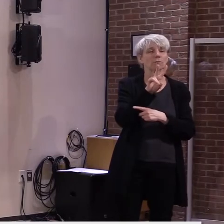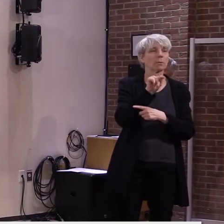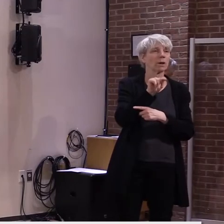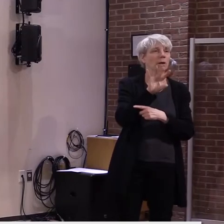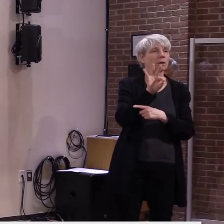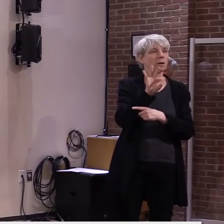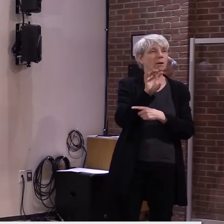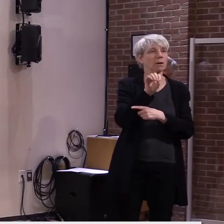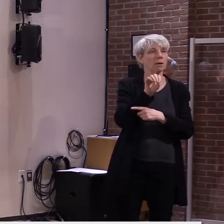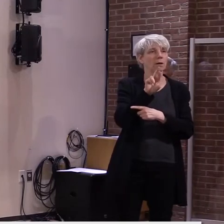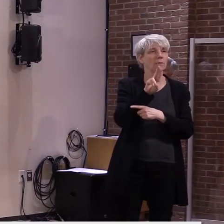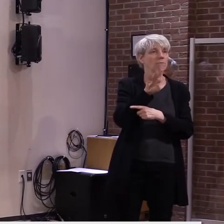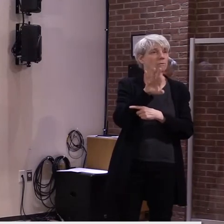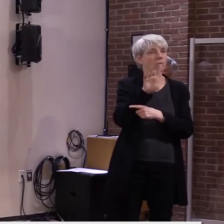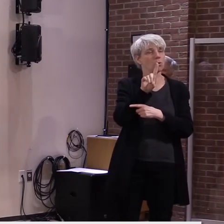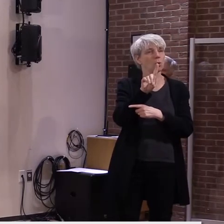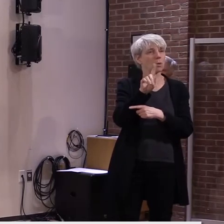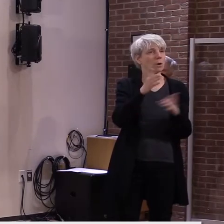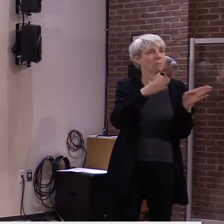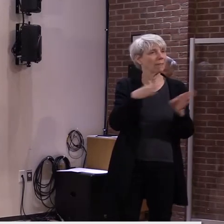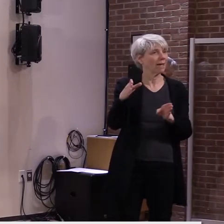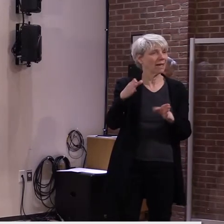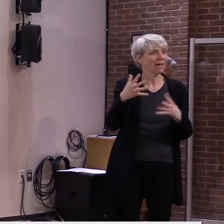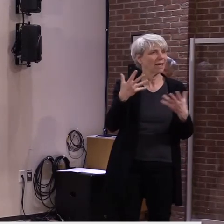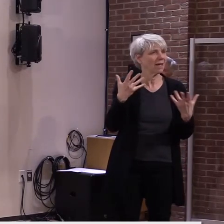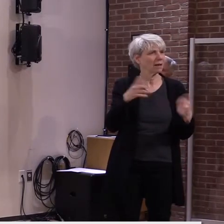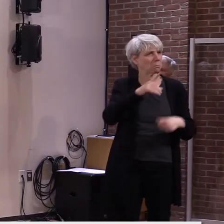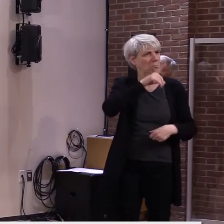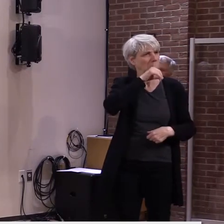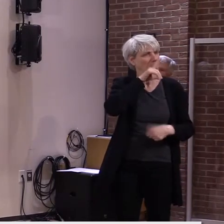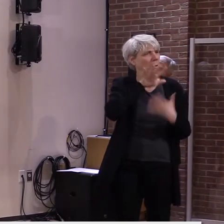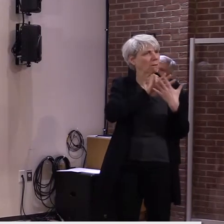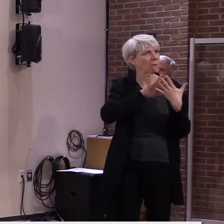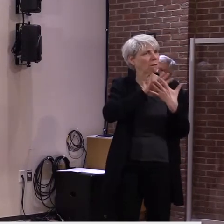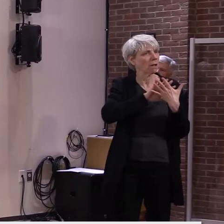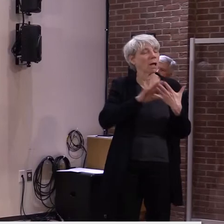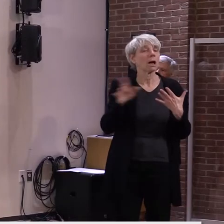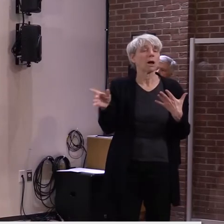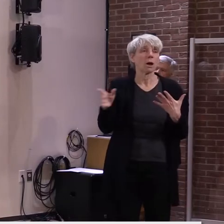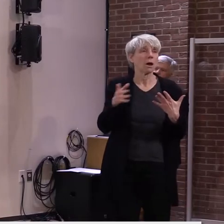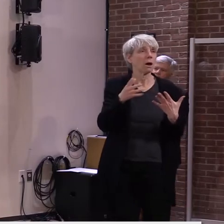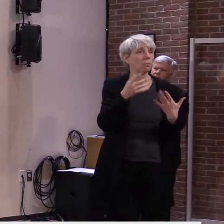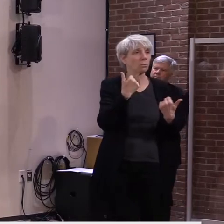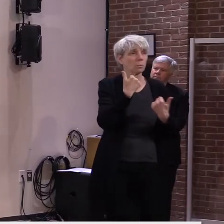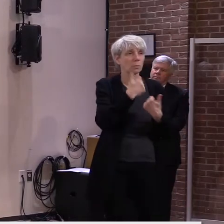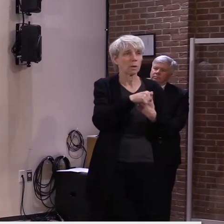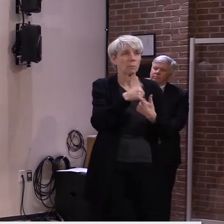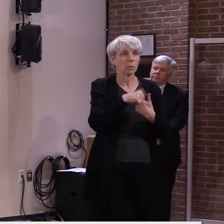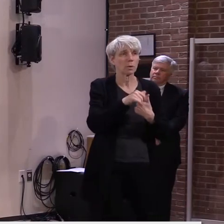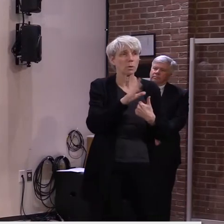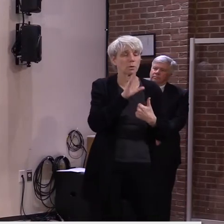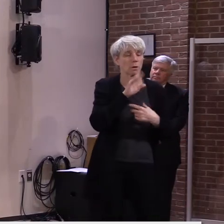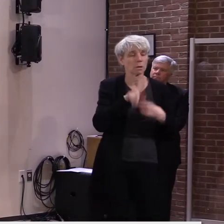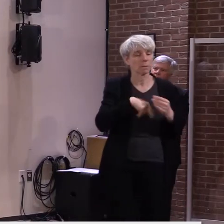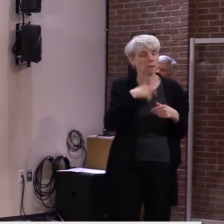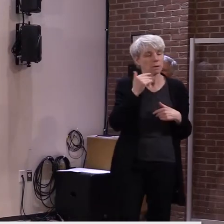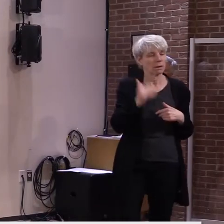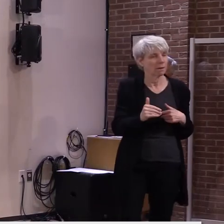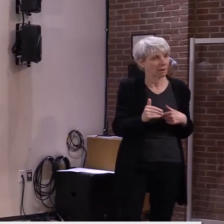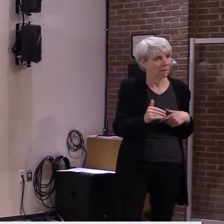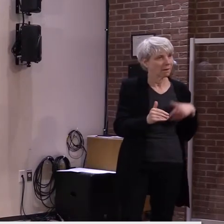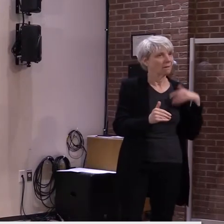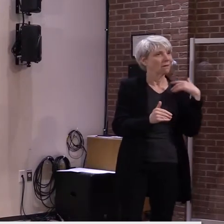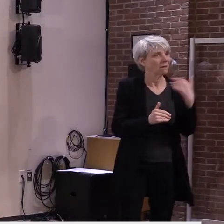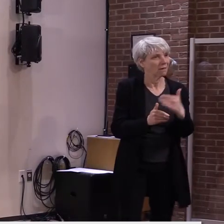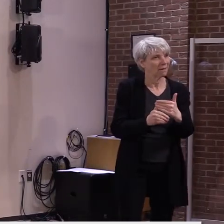Well, we had set the benchmarks, the ranges in terms of when we go to the next level, and then where